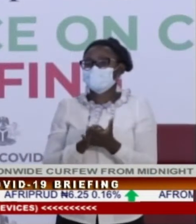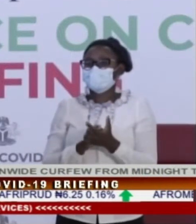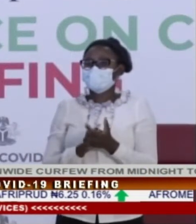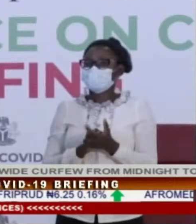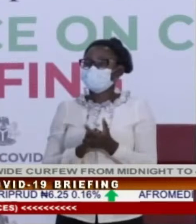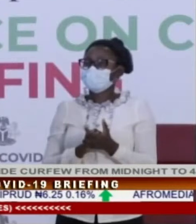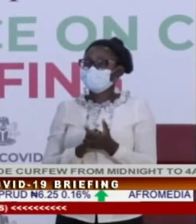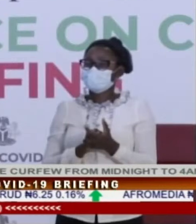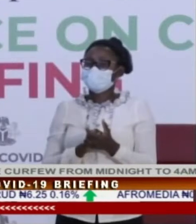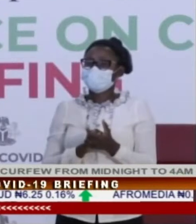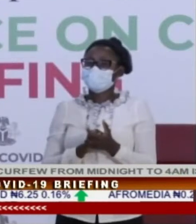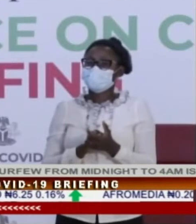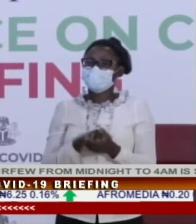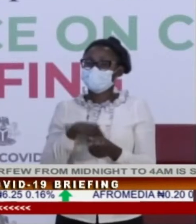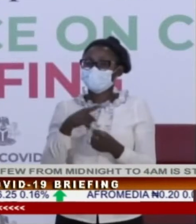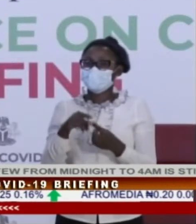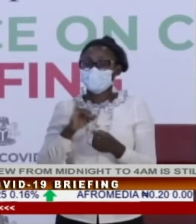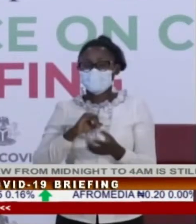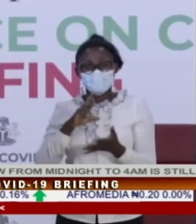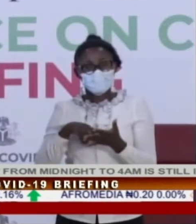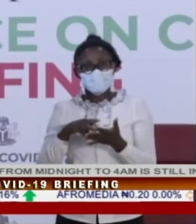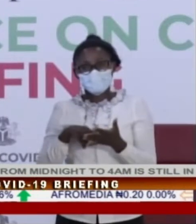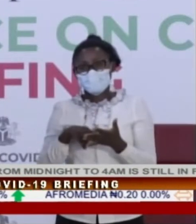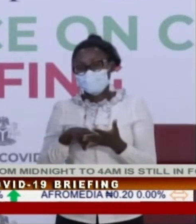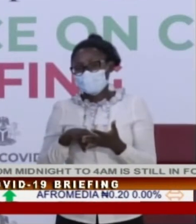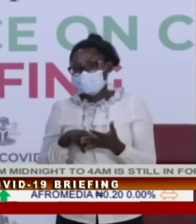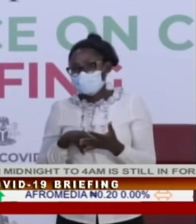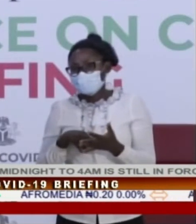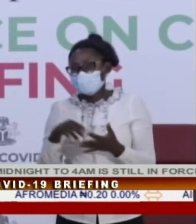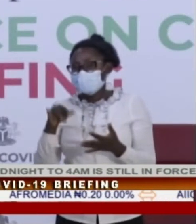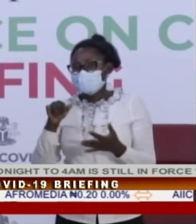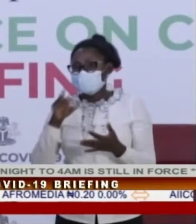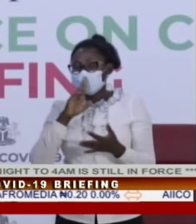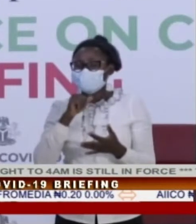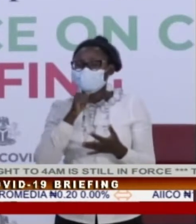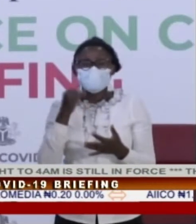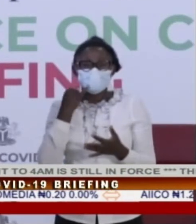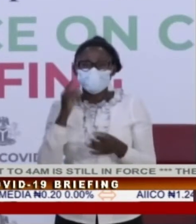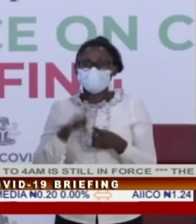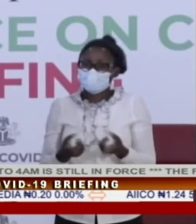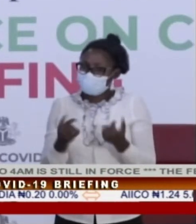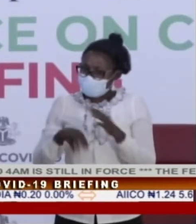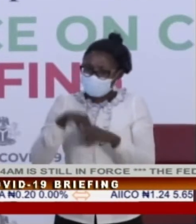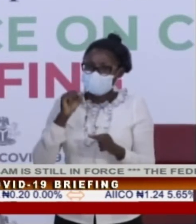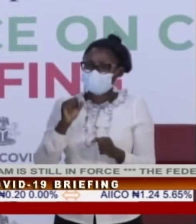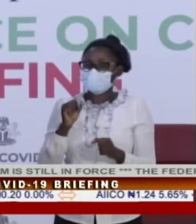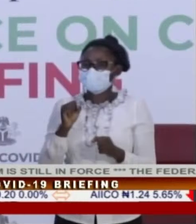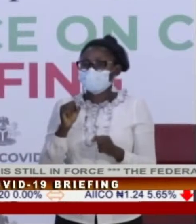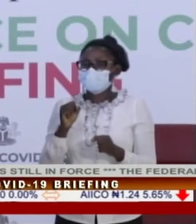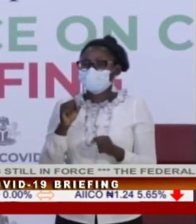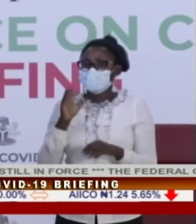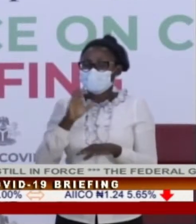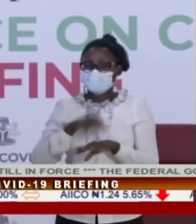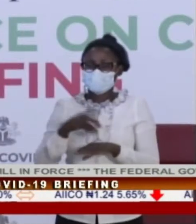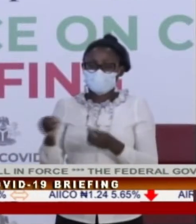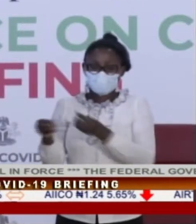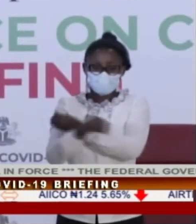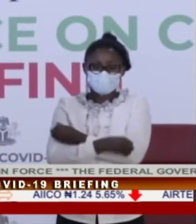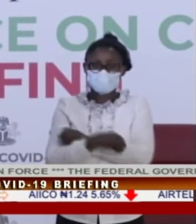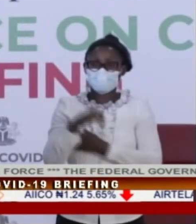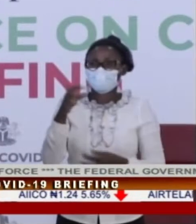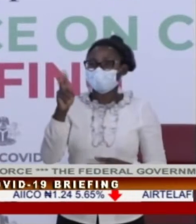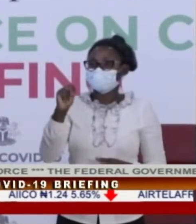by the time all is said and done, they will become super spreader events, and there was no reason why people should gather in